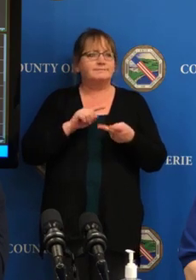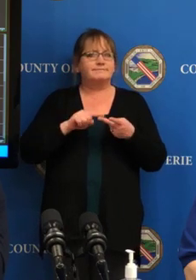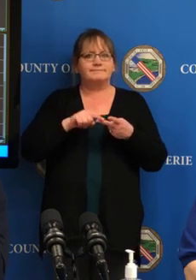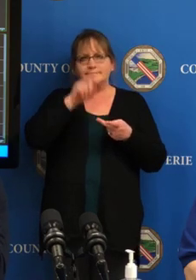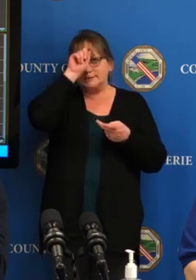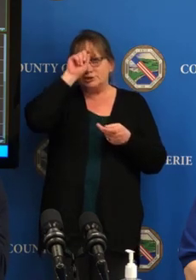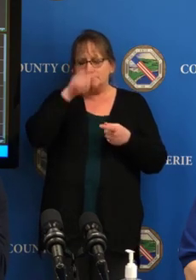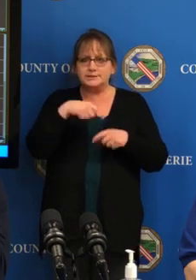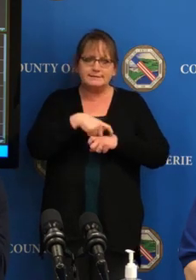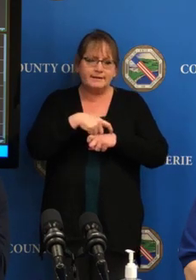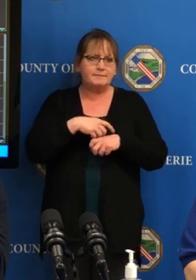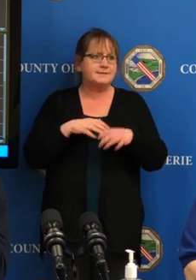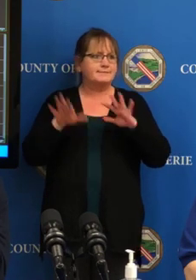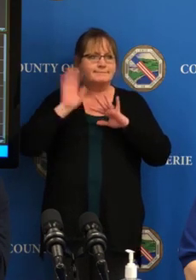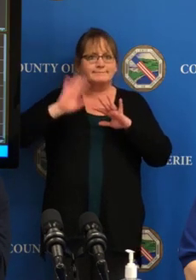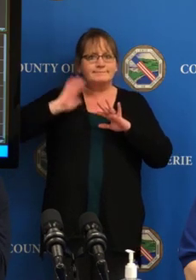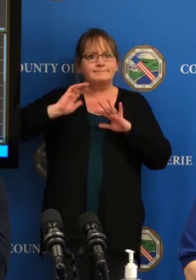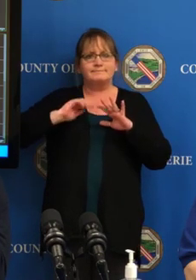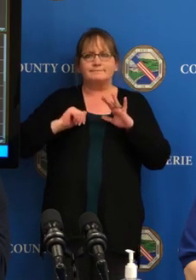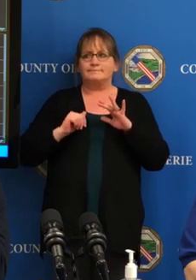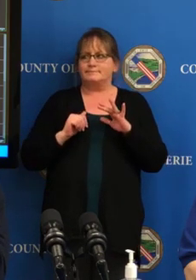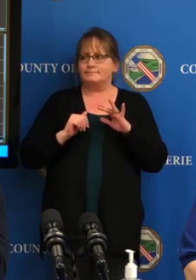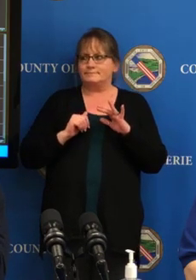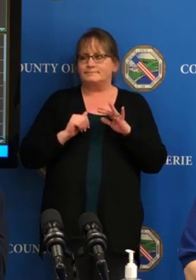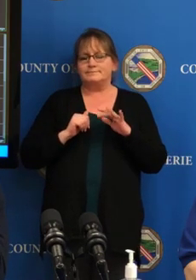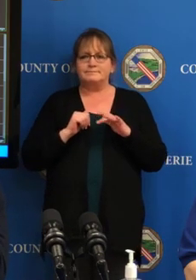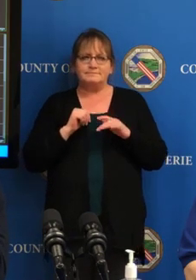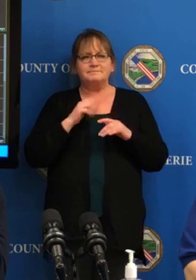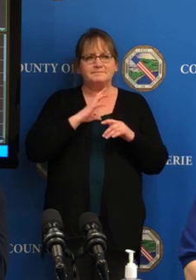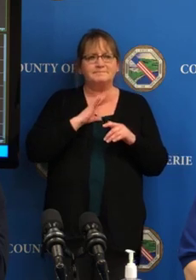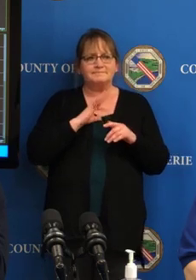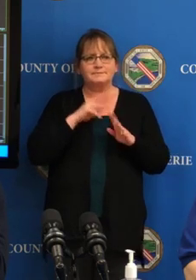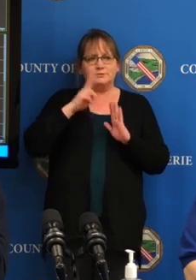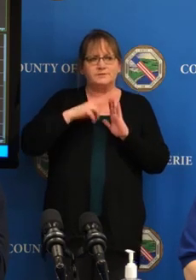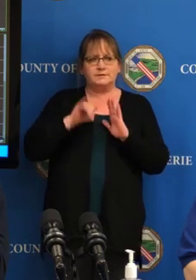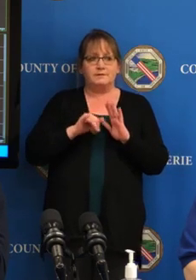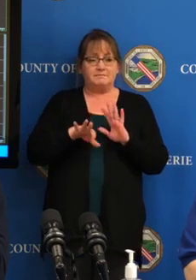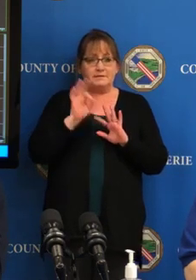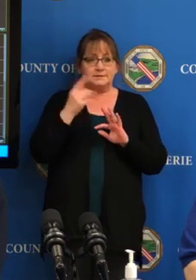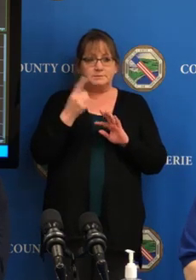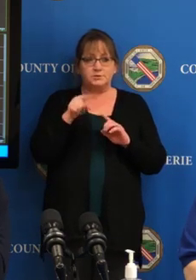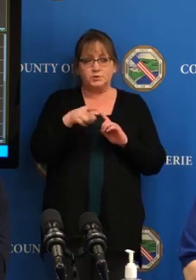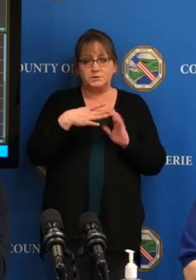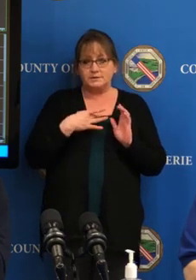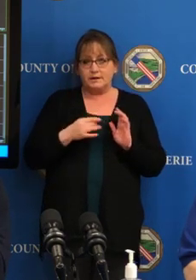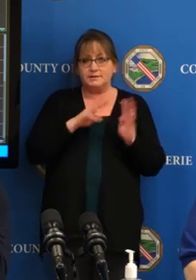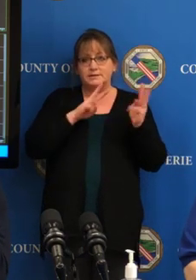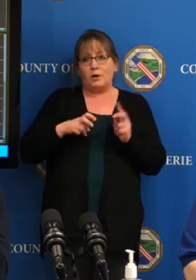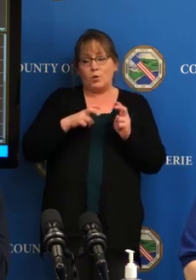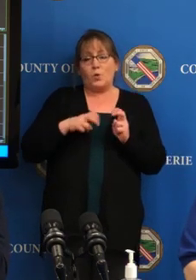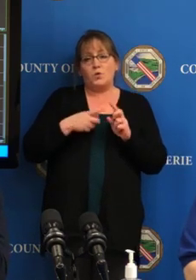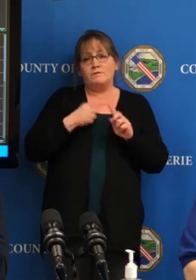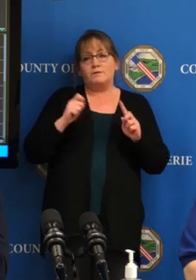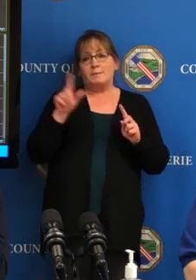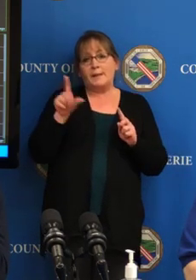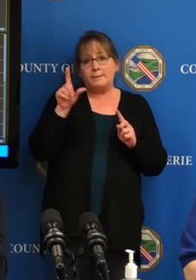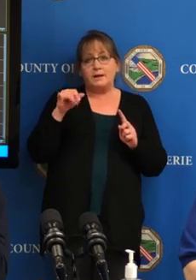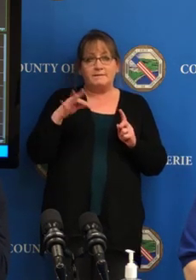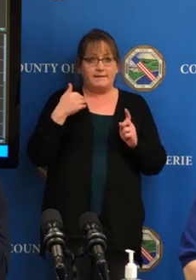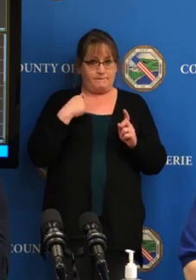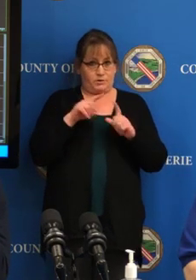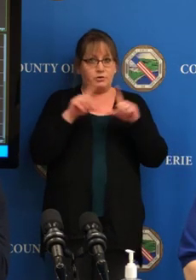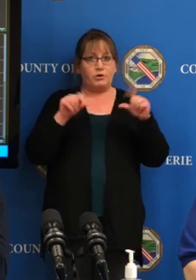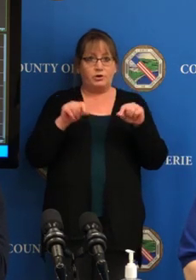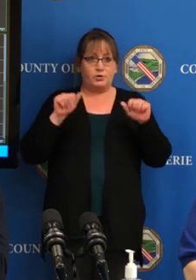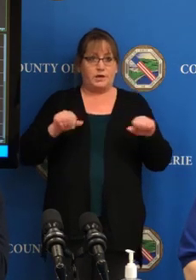and before that. So it's kind of neat reading that. I would say find something you like, download it from the library. If you got a library card, you can do